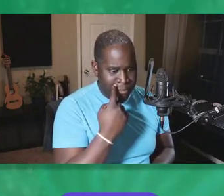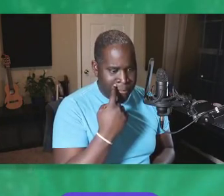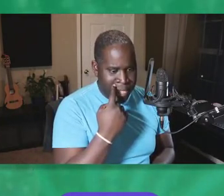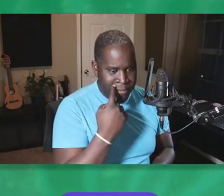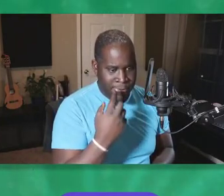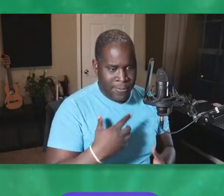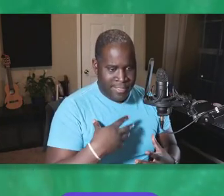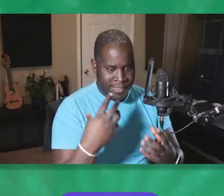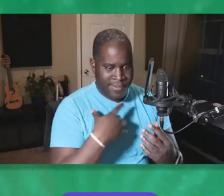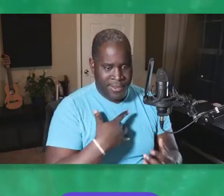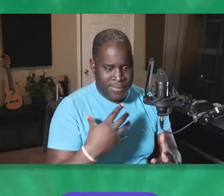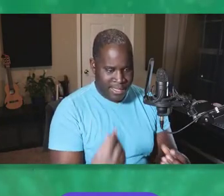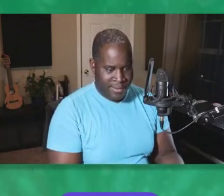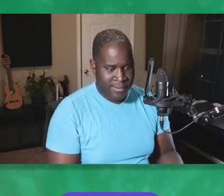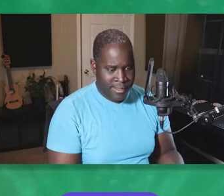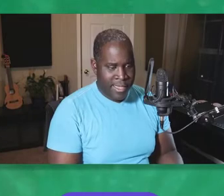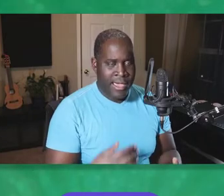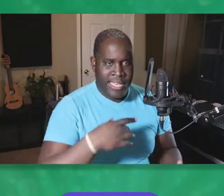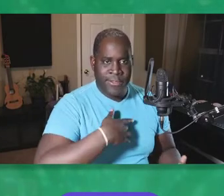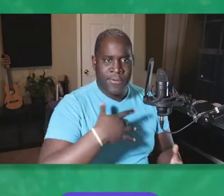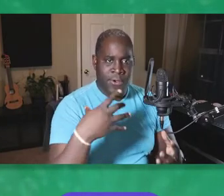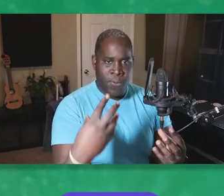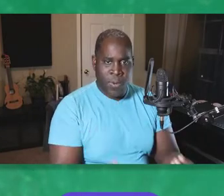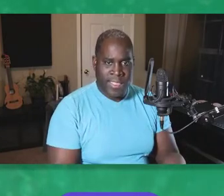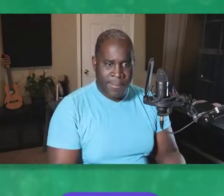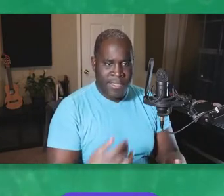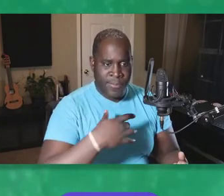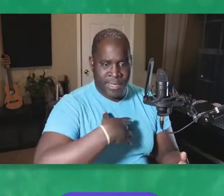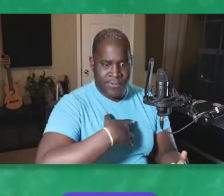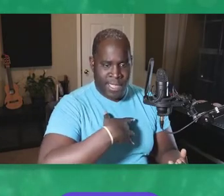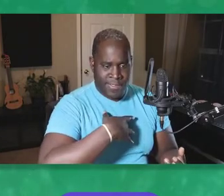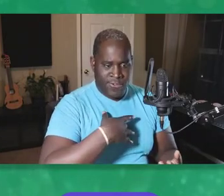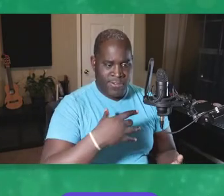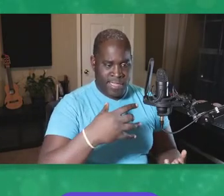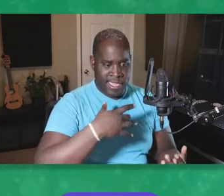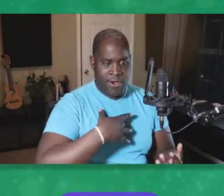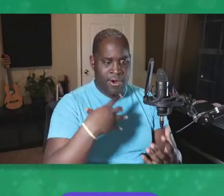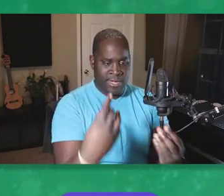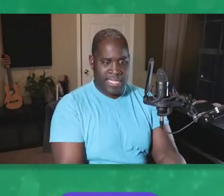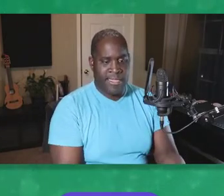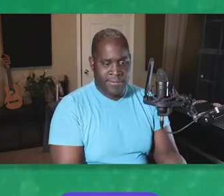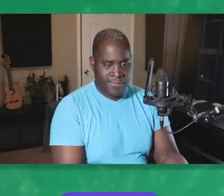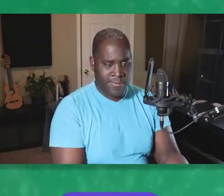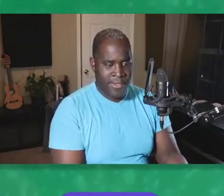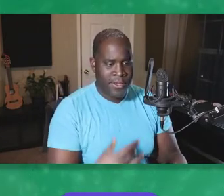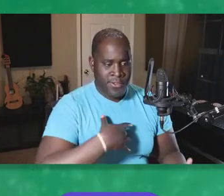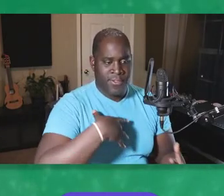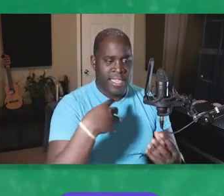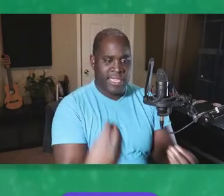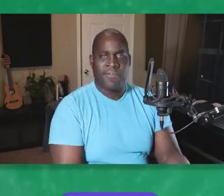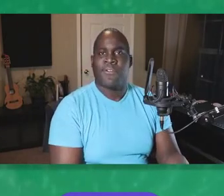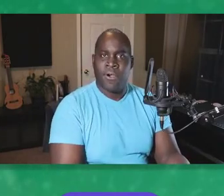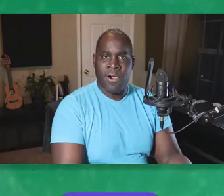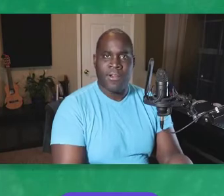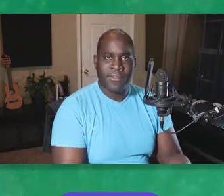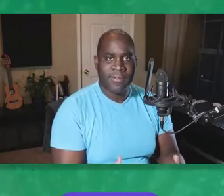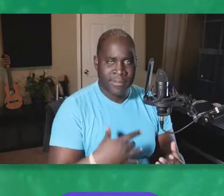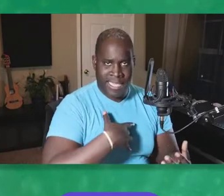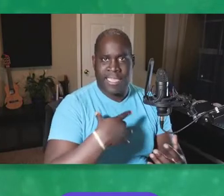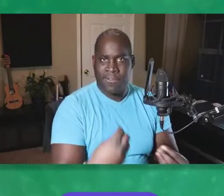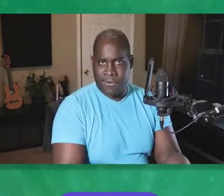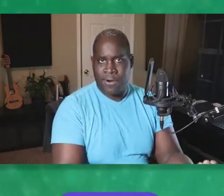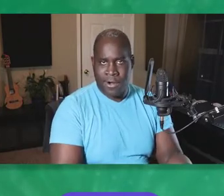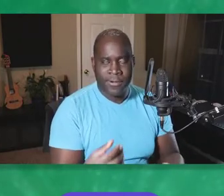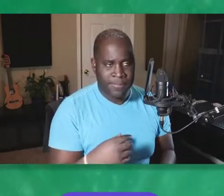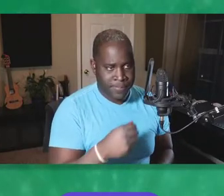I'm going through my head for what this could mean. I don't know what that means, but I think she's saying heart give. So like gives her heart,